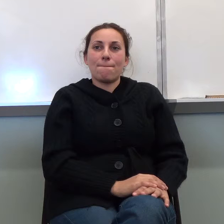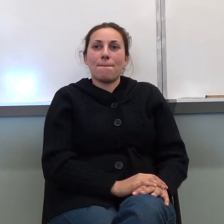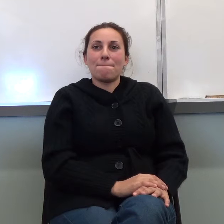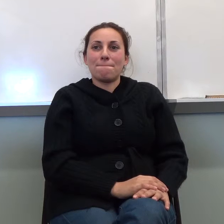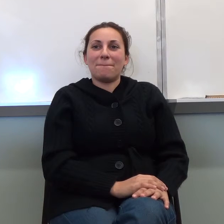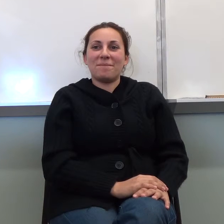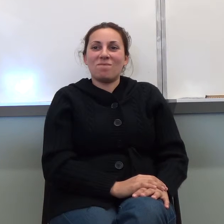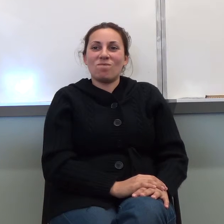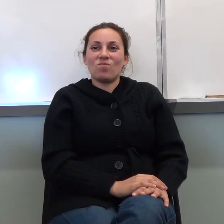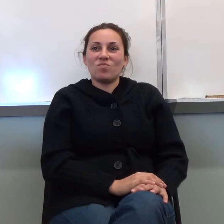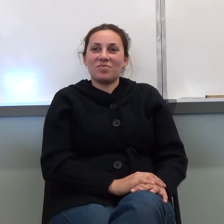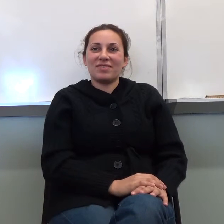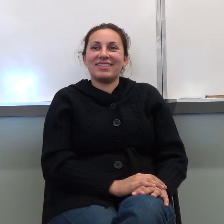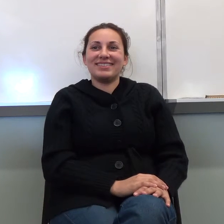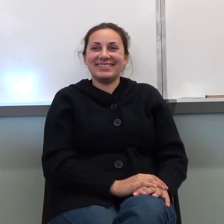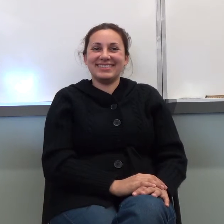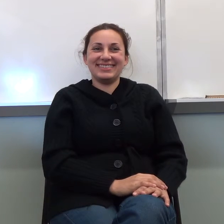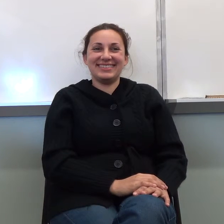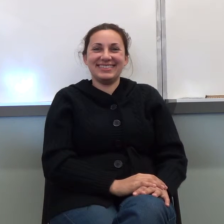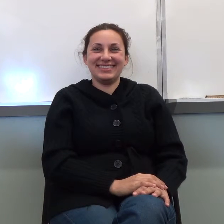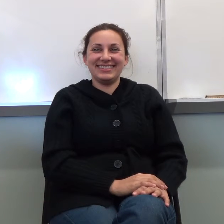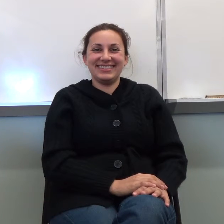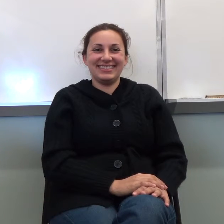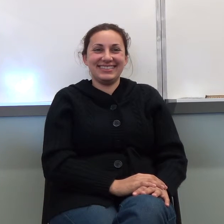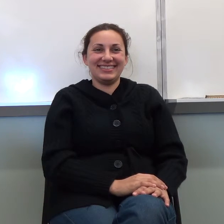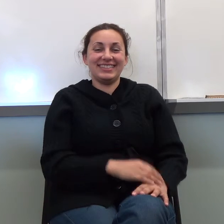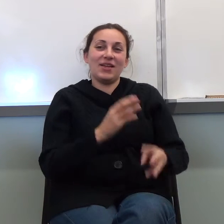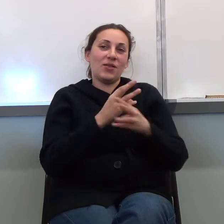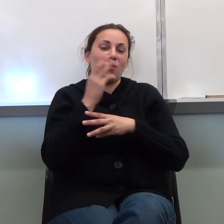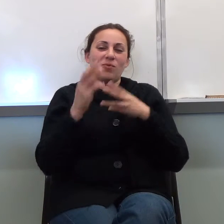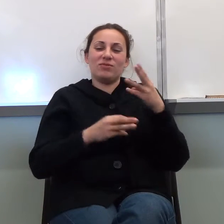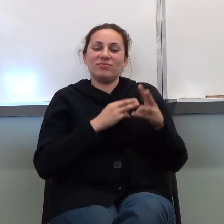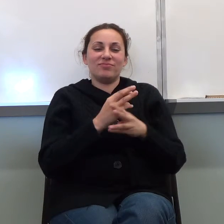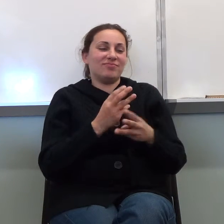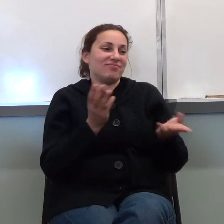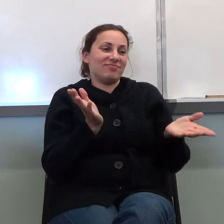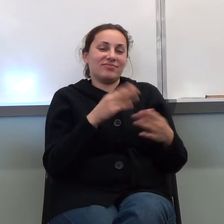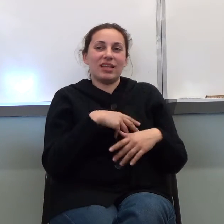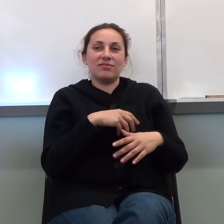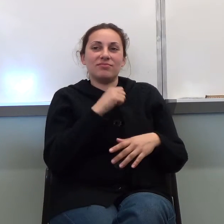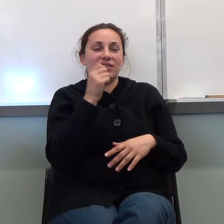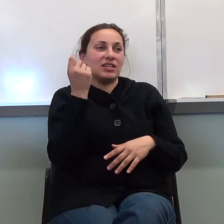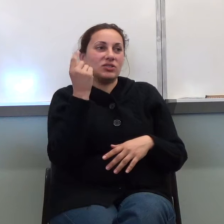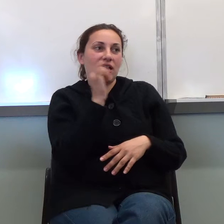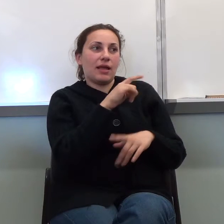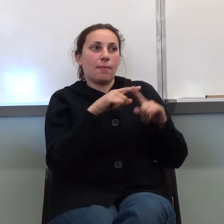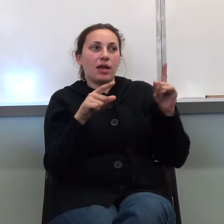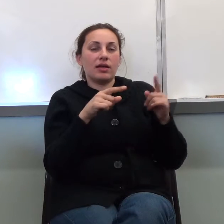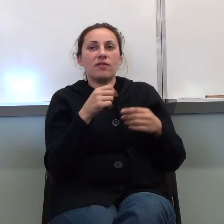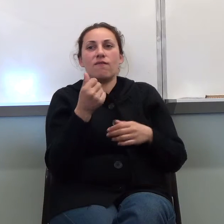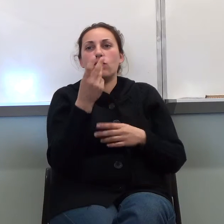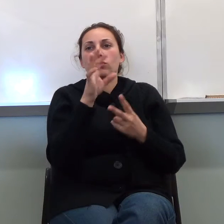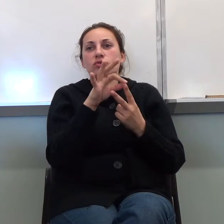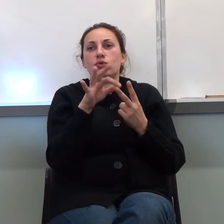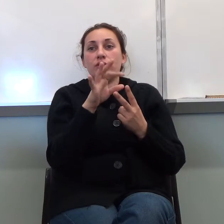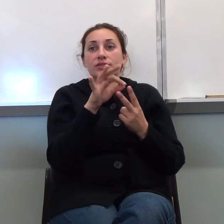here. But, you know, the world doesn't understand it. So you got a couple of choices here.